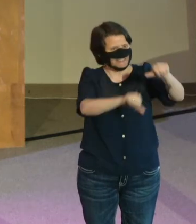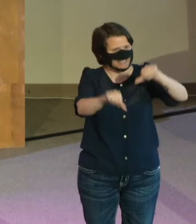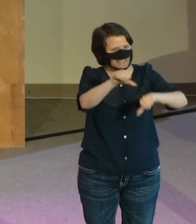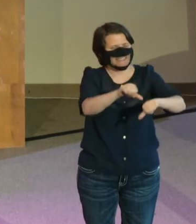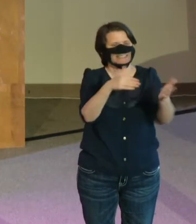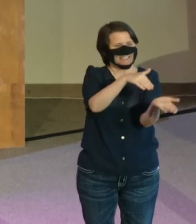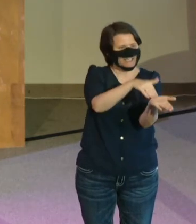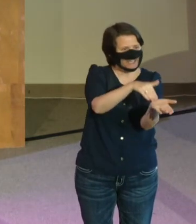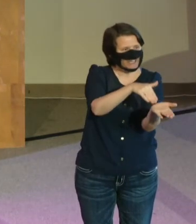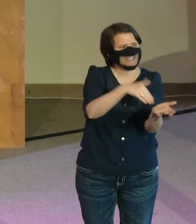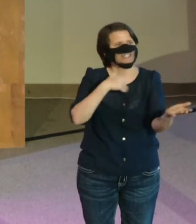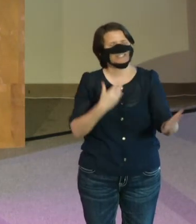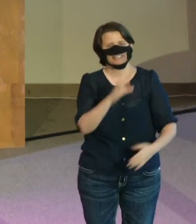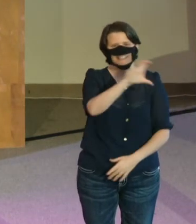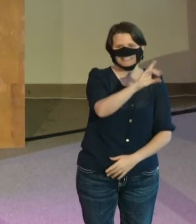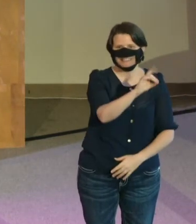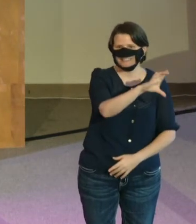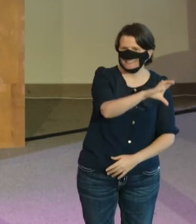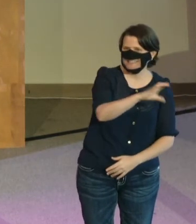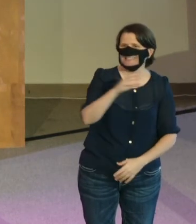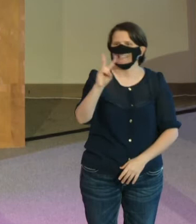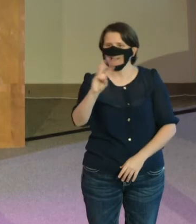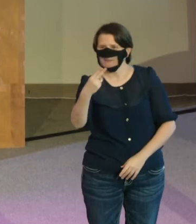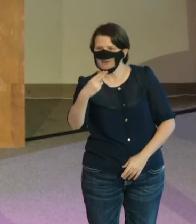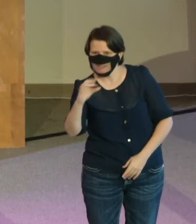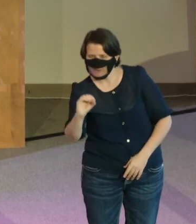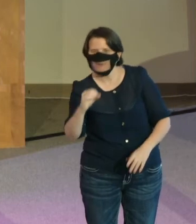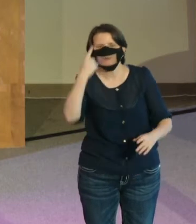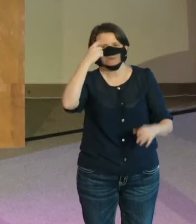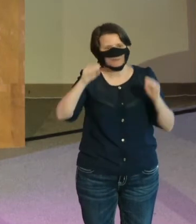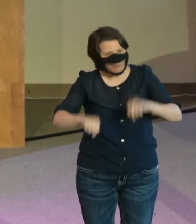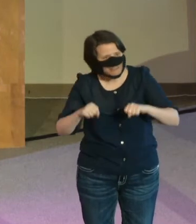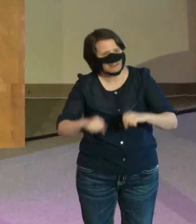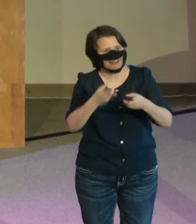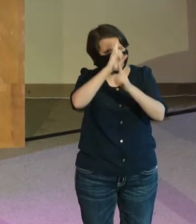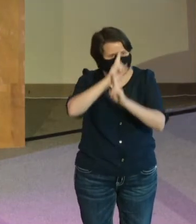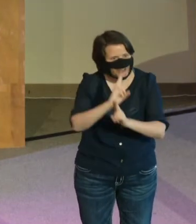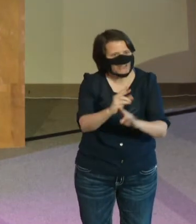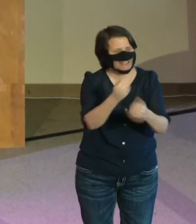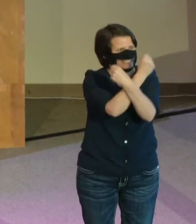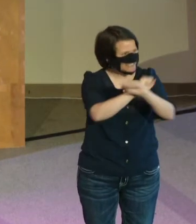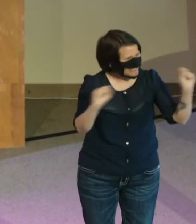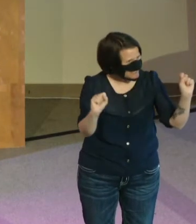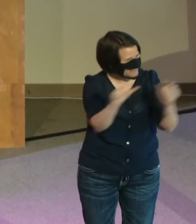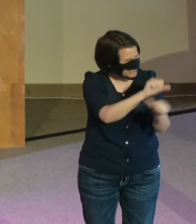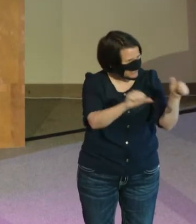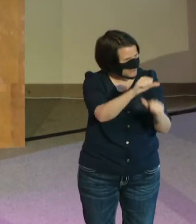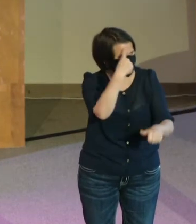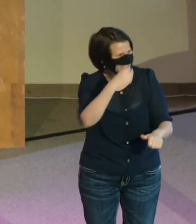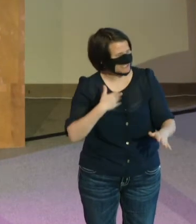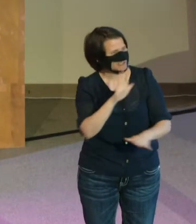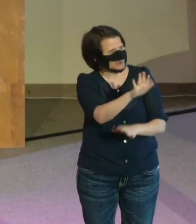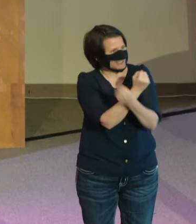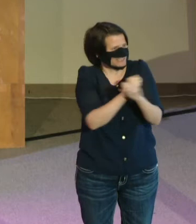doctors, CDC, WHO, are recommending for us to keep each other safe. So I will do that because your safety matters